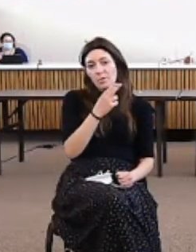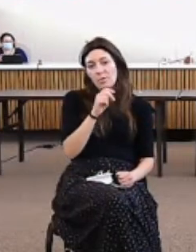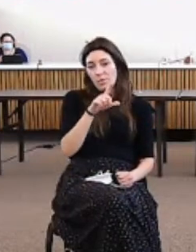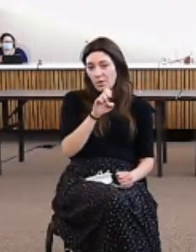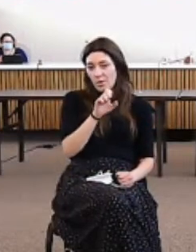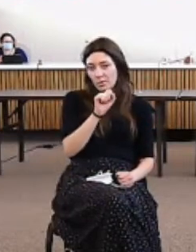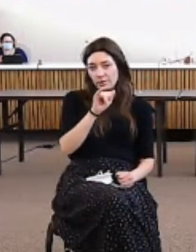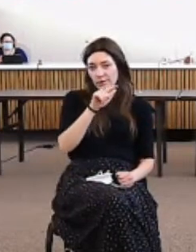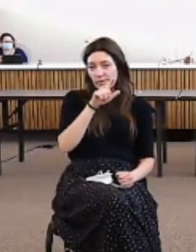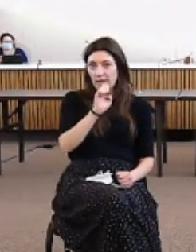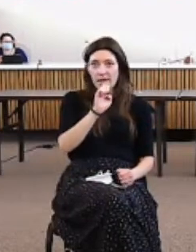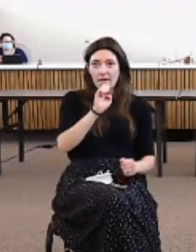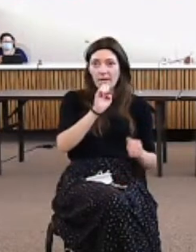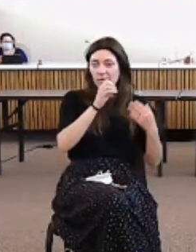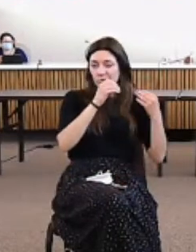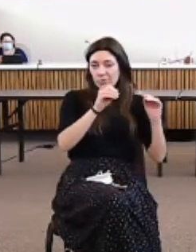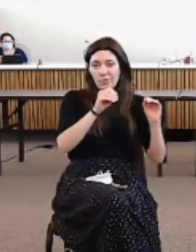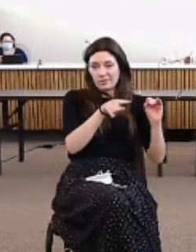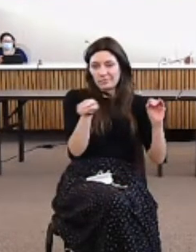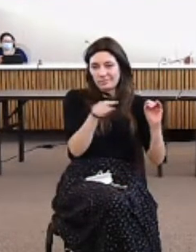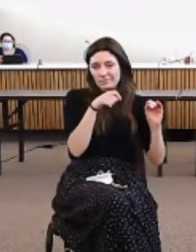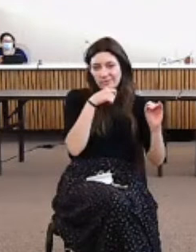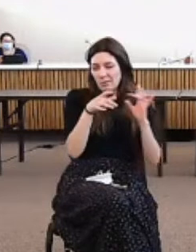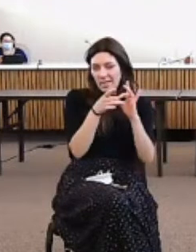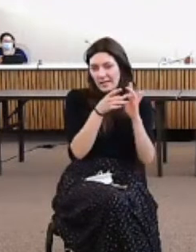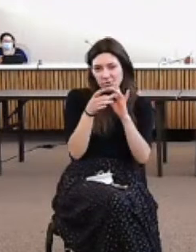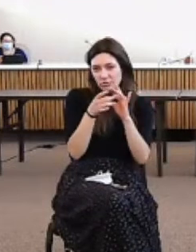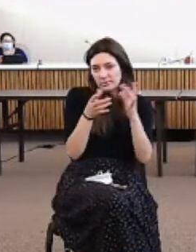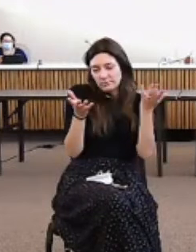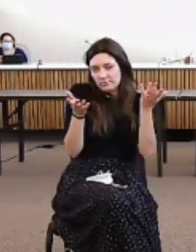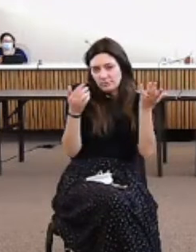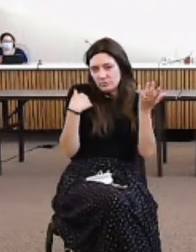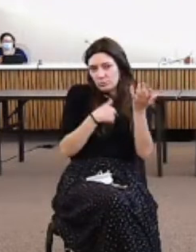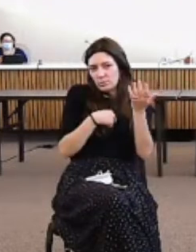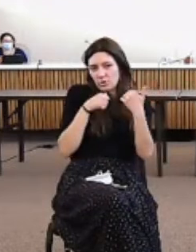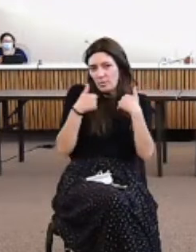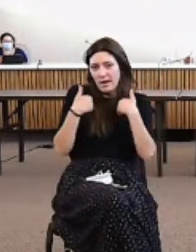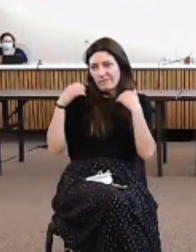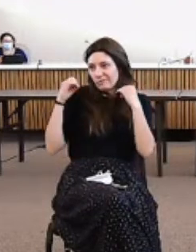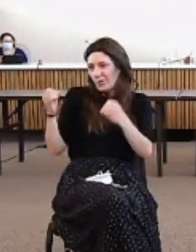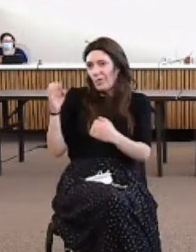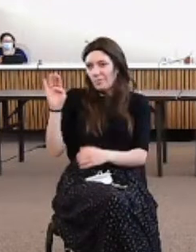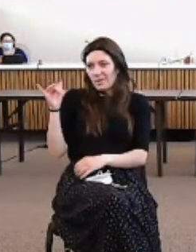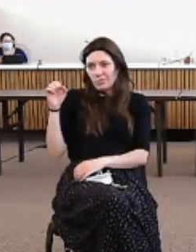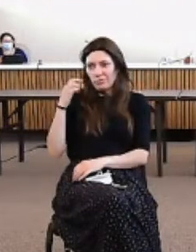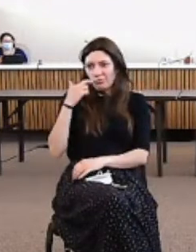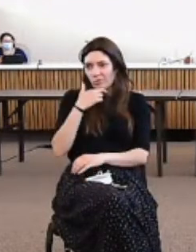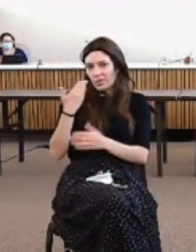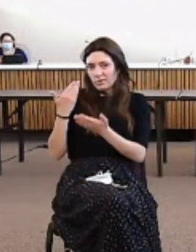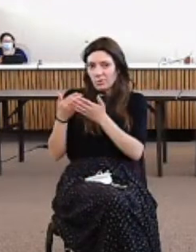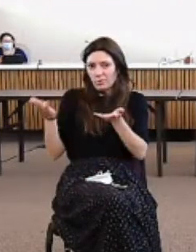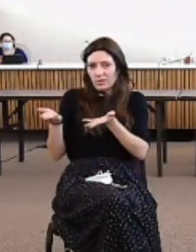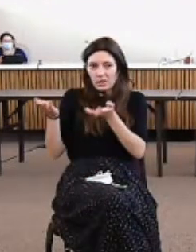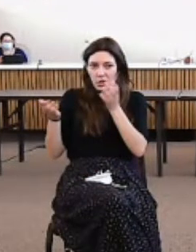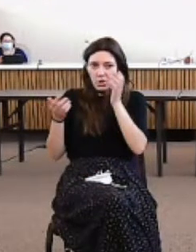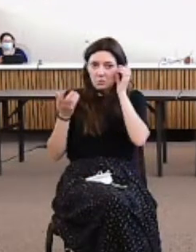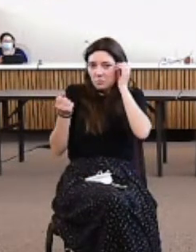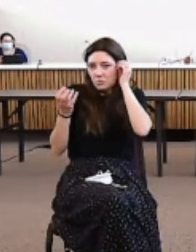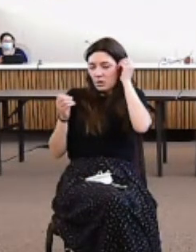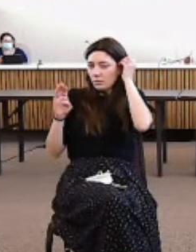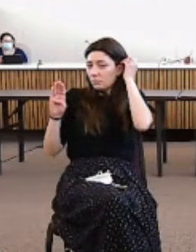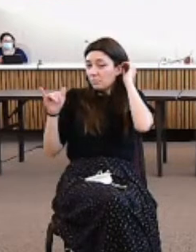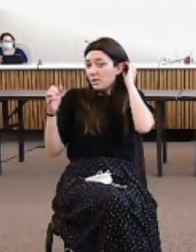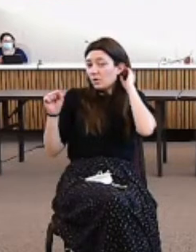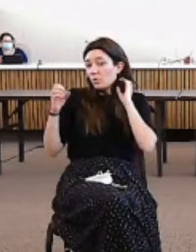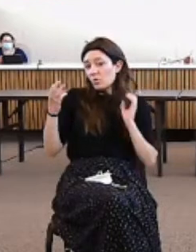Sure you get that question about, because we don't have any BJ's restaurants around here that I'm aware of, but obviously we have a BJ's Wholesale in